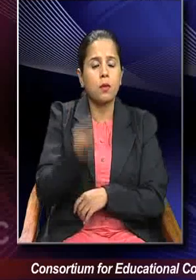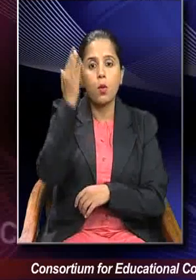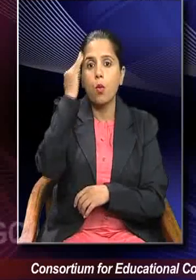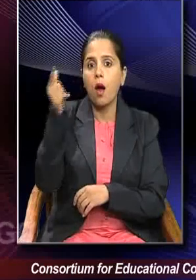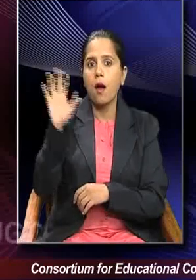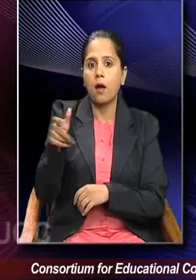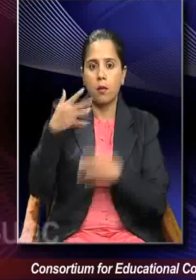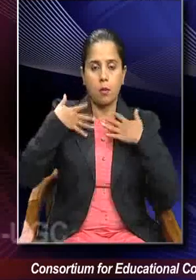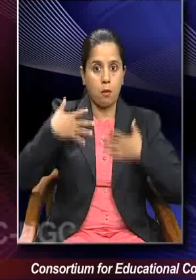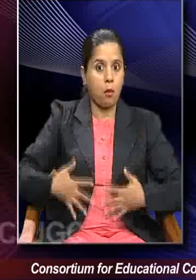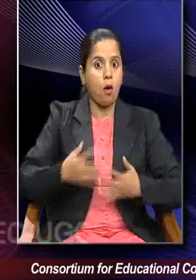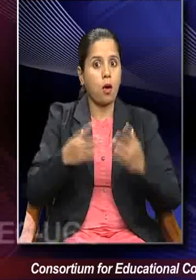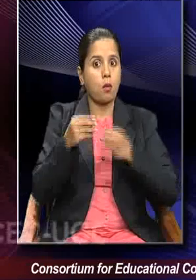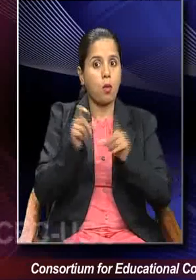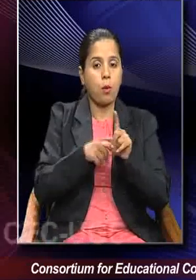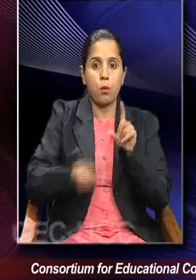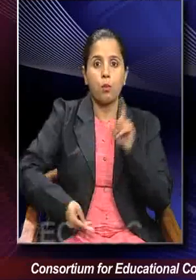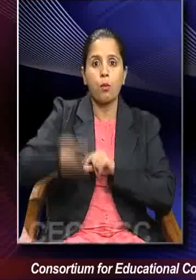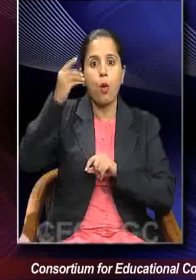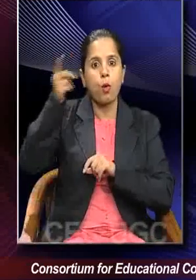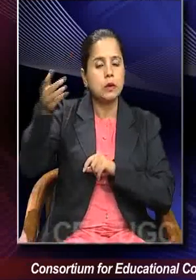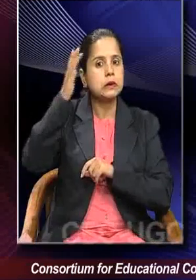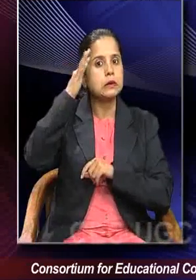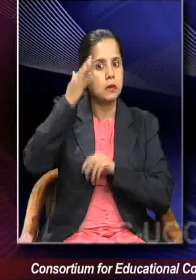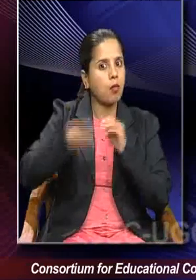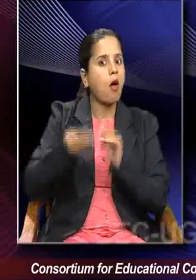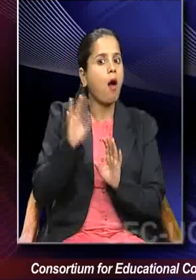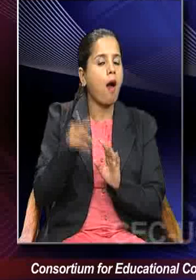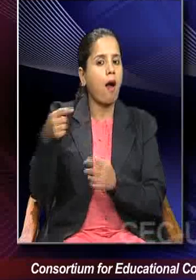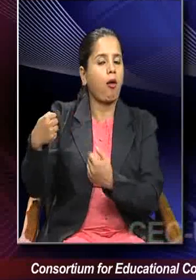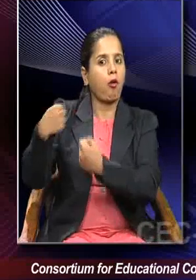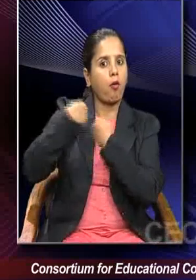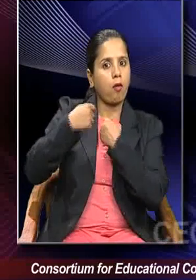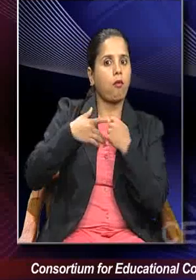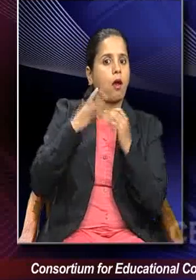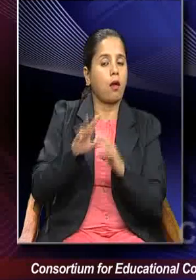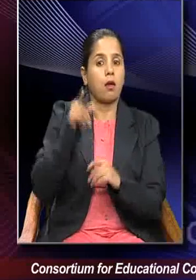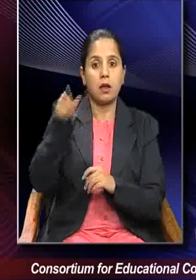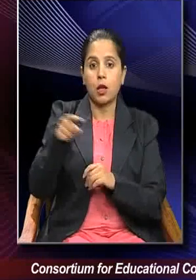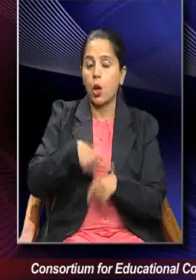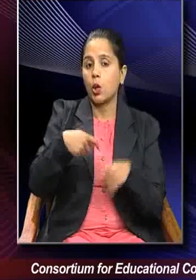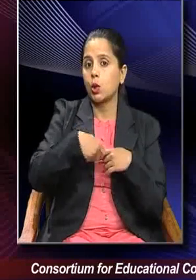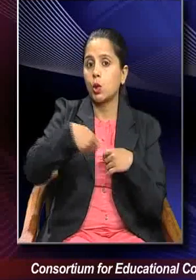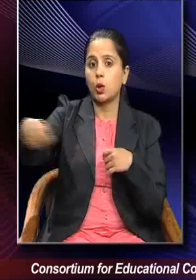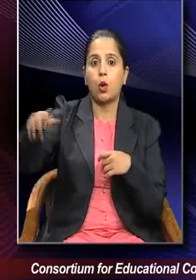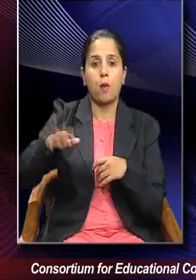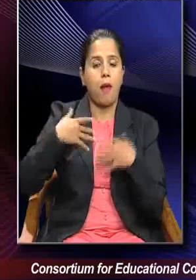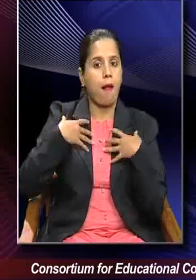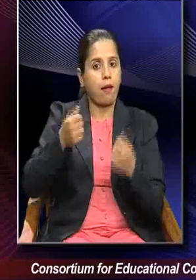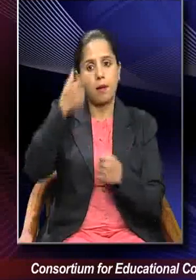the body under additional strain and have detrimental long-term